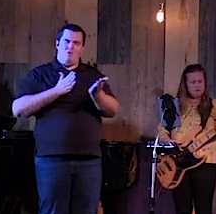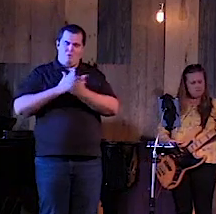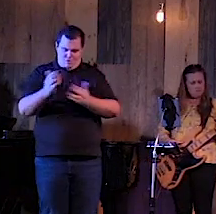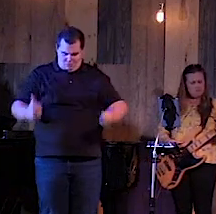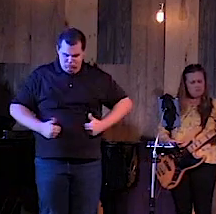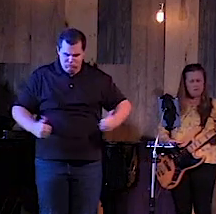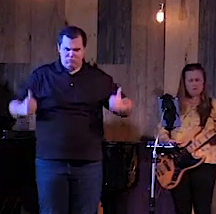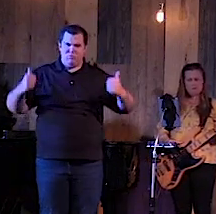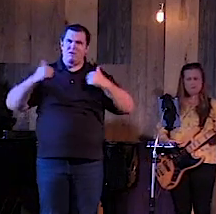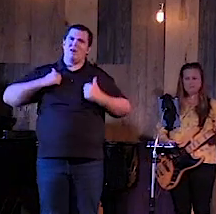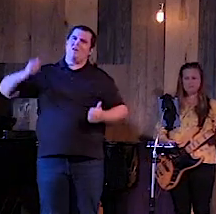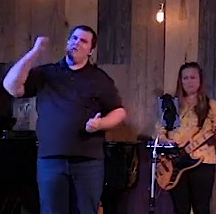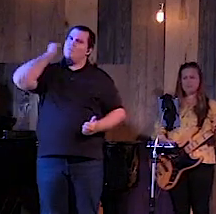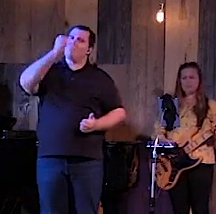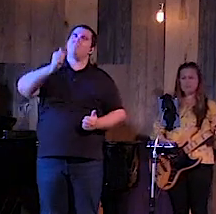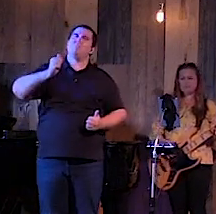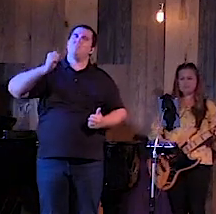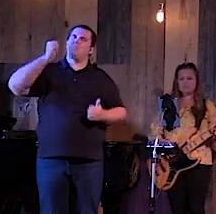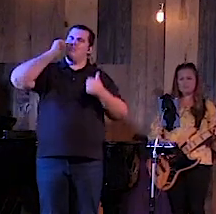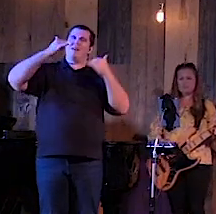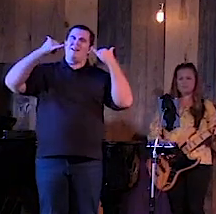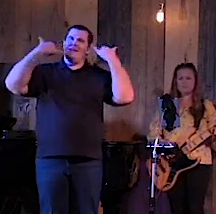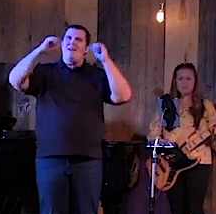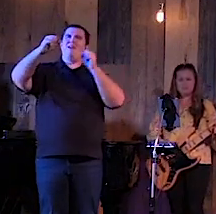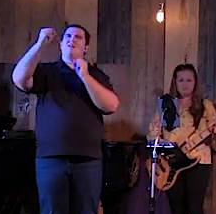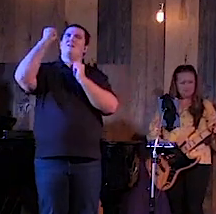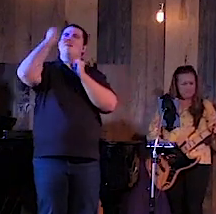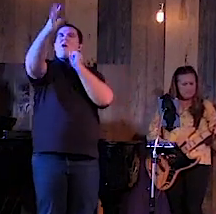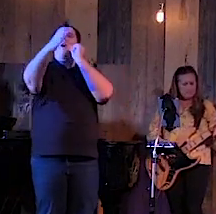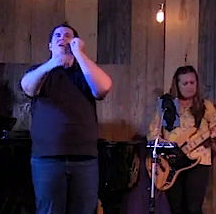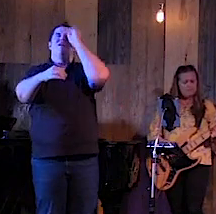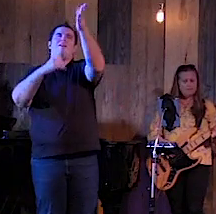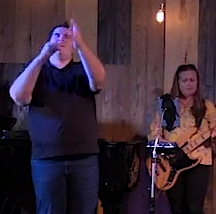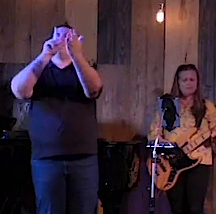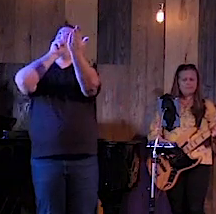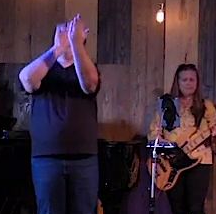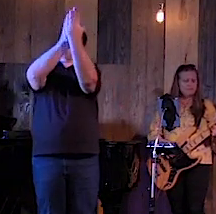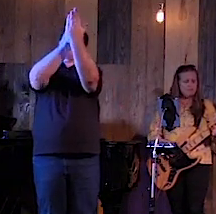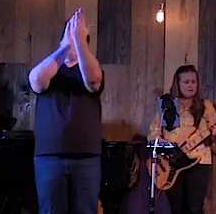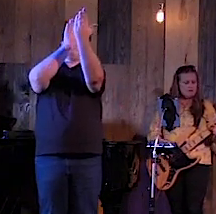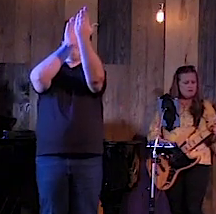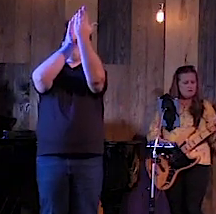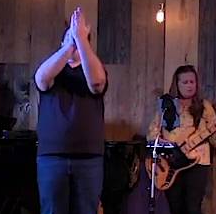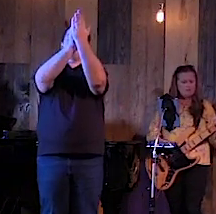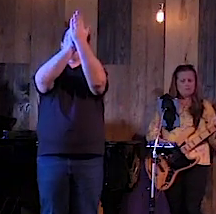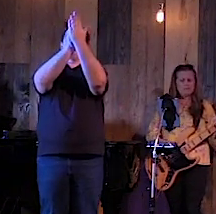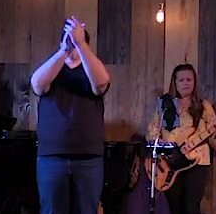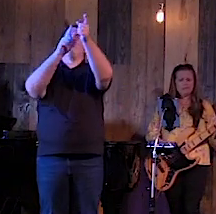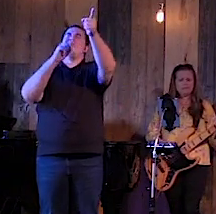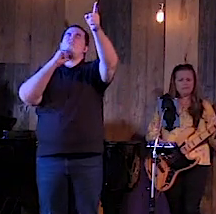forevermore. For endless days we will sing.